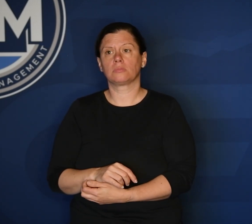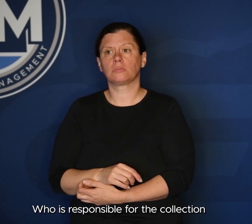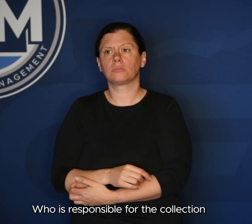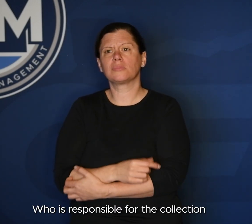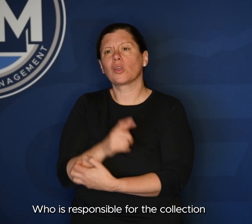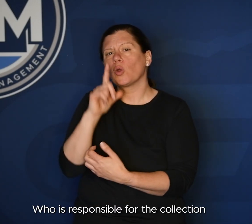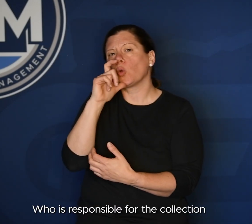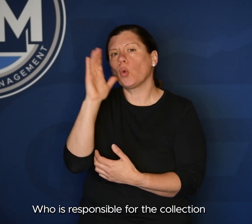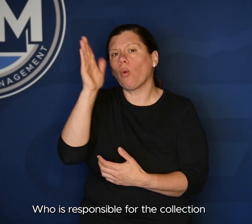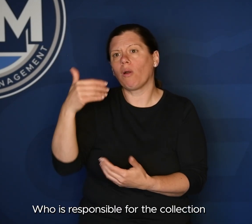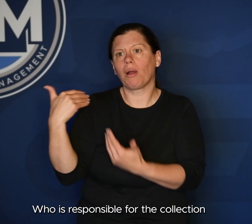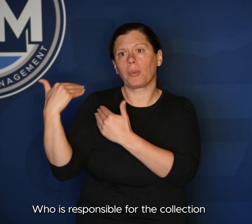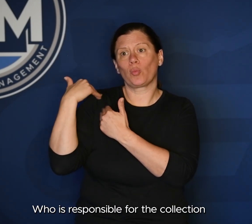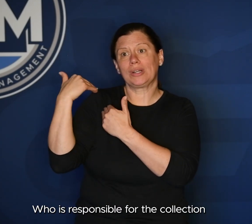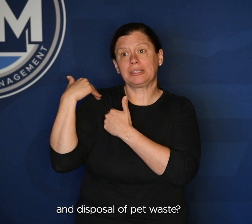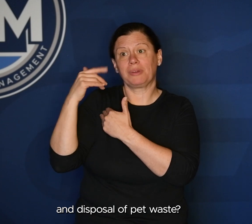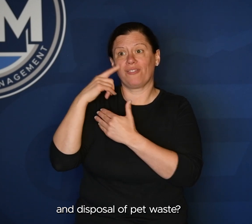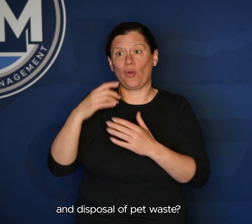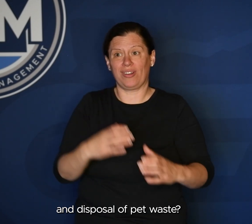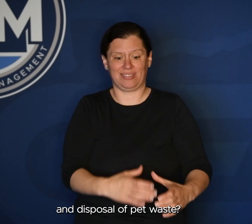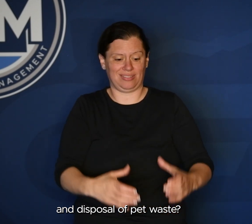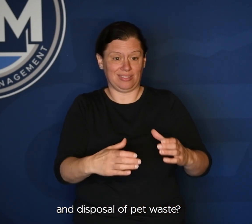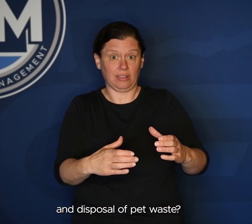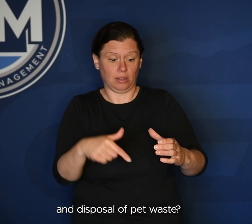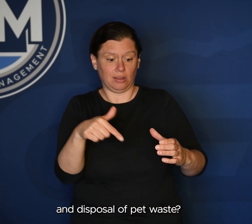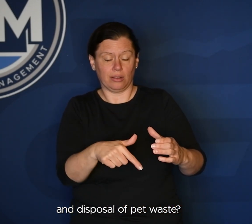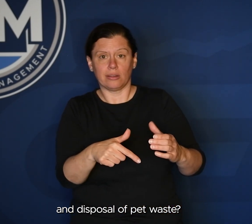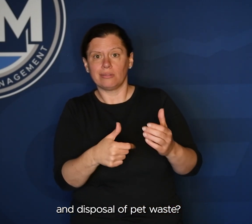Who is responsible for the collection and disposal of pet waste?